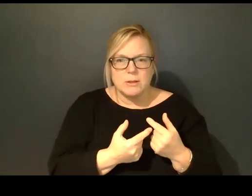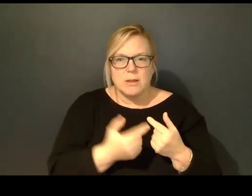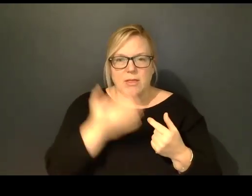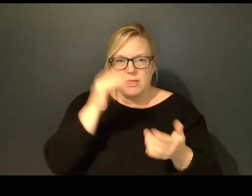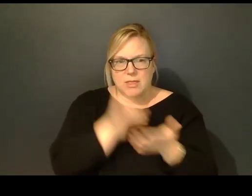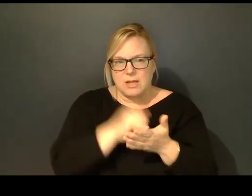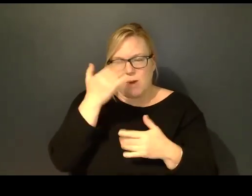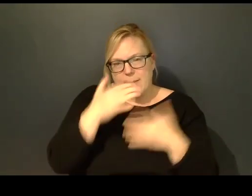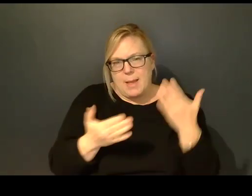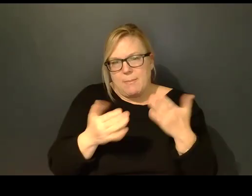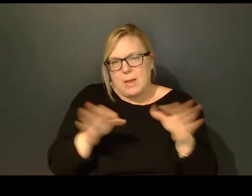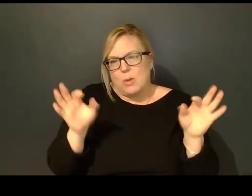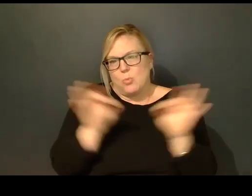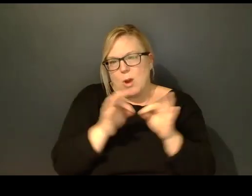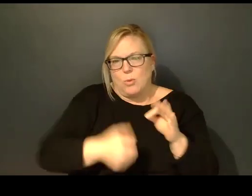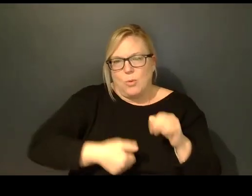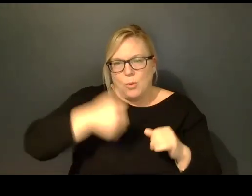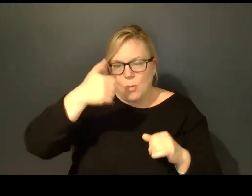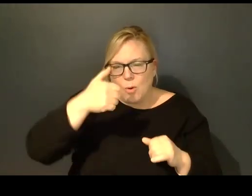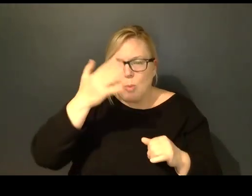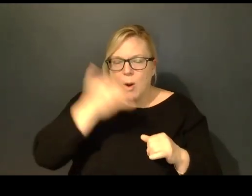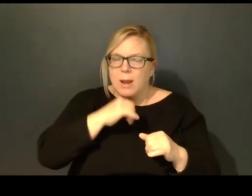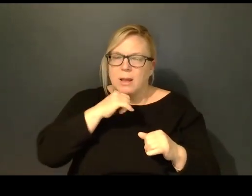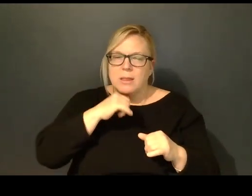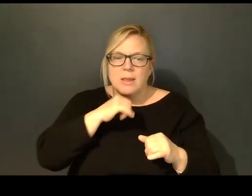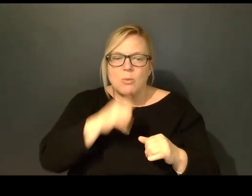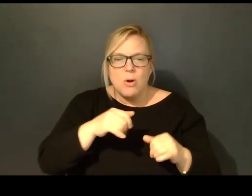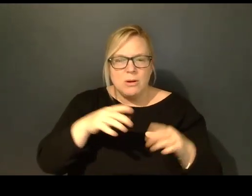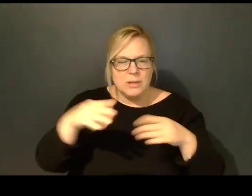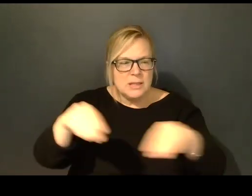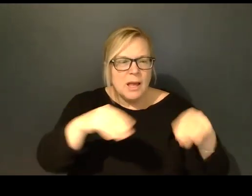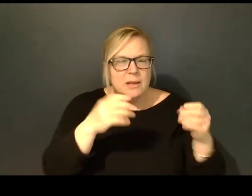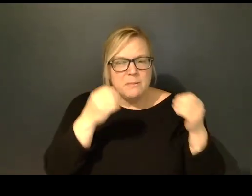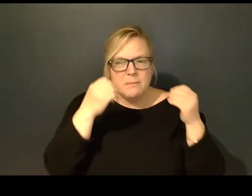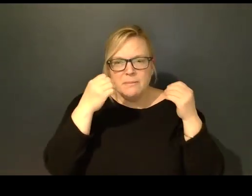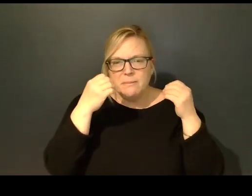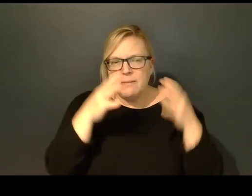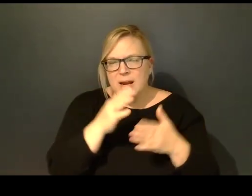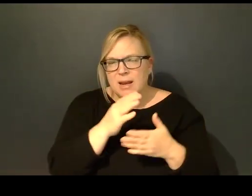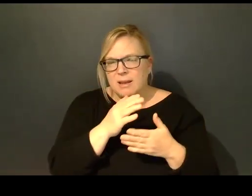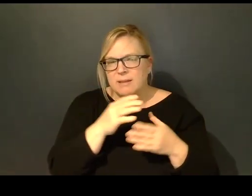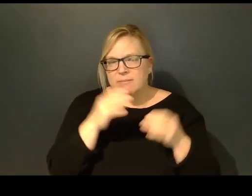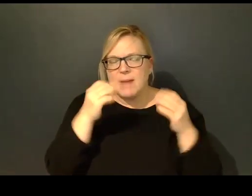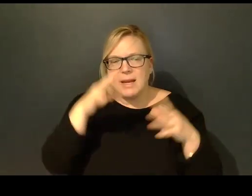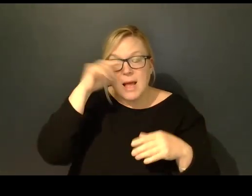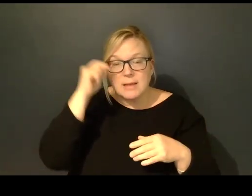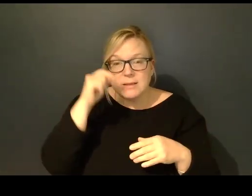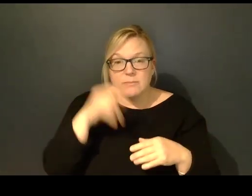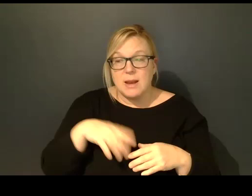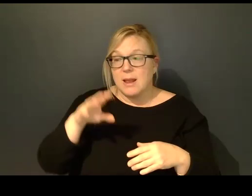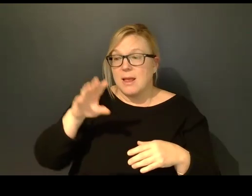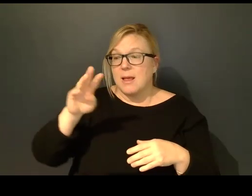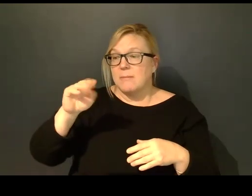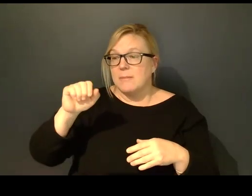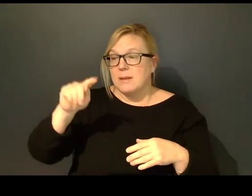they imagine they're not going to sell as many pairs as, say, would Meta, who are then able to make the price a little bit